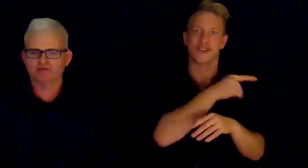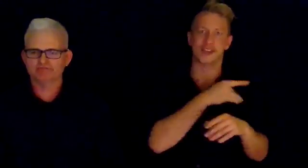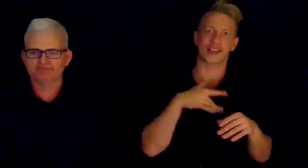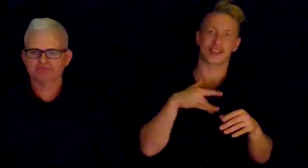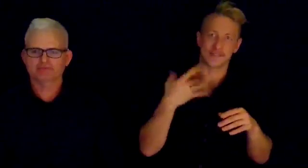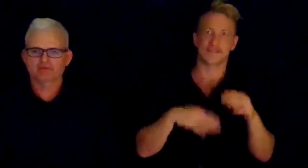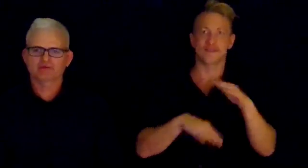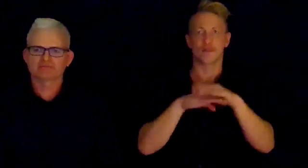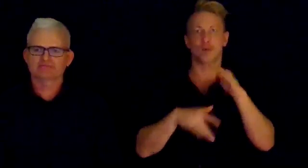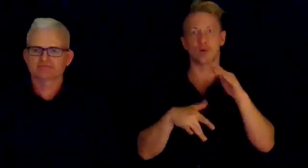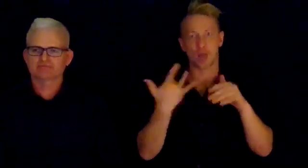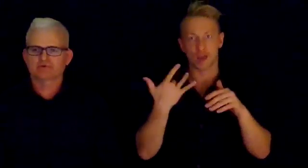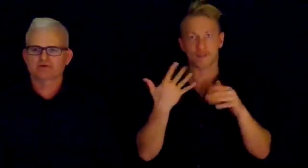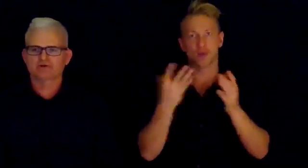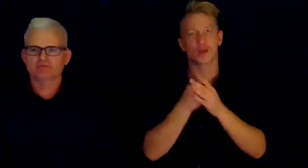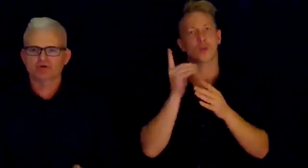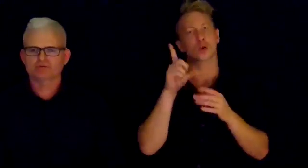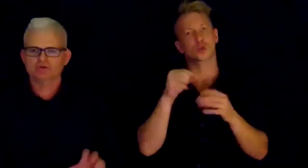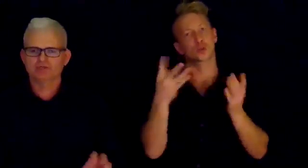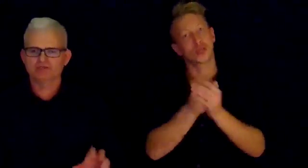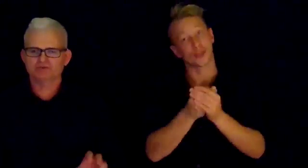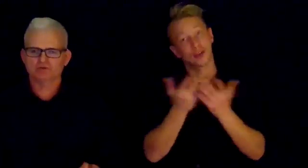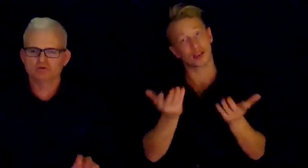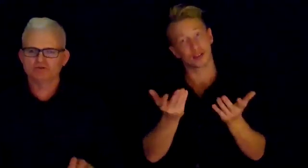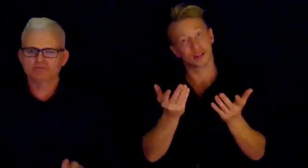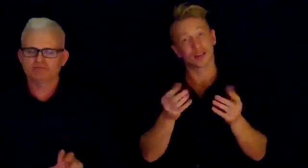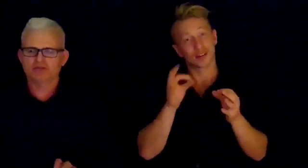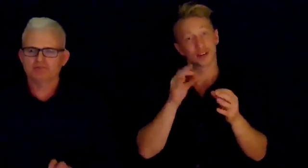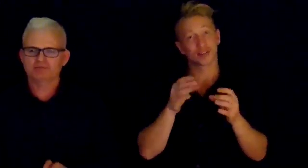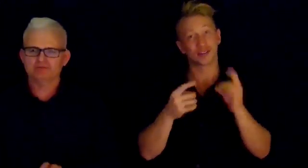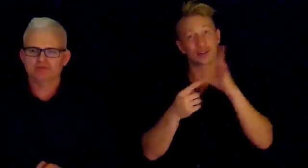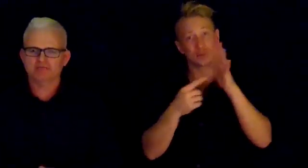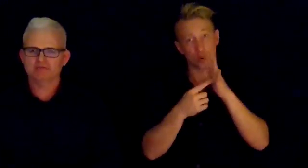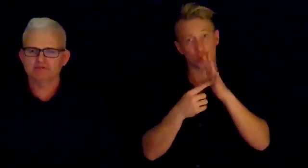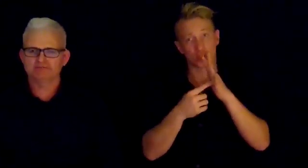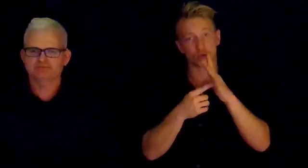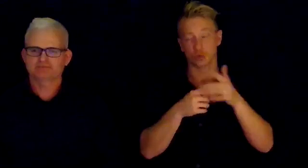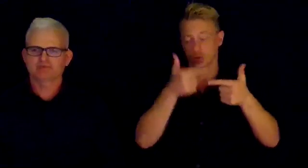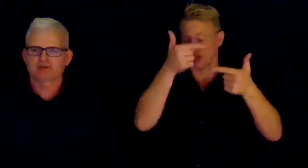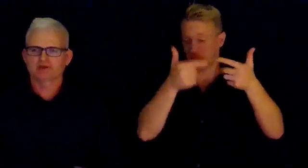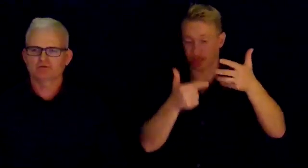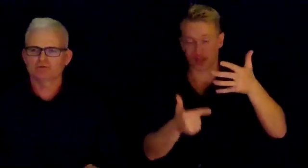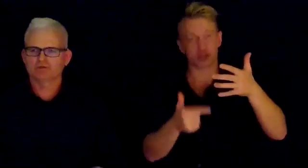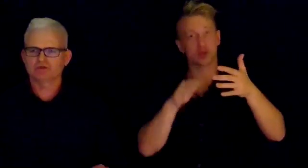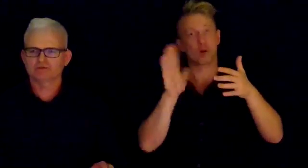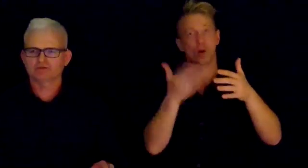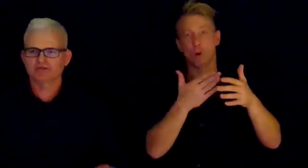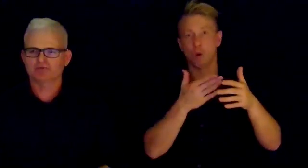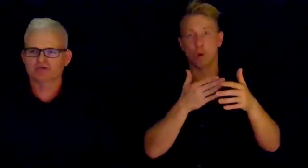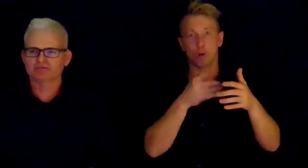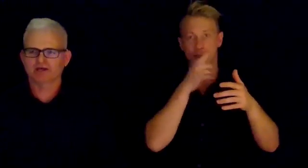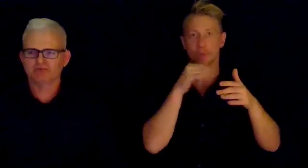do together. So it's important to list all the members in the family and all